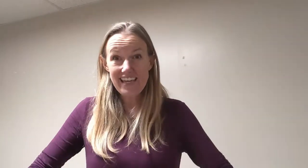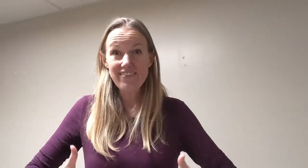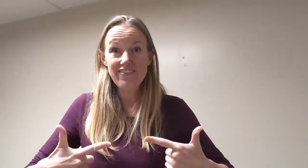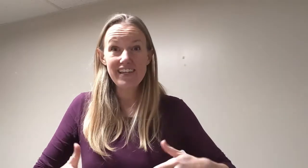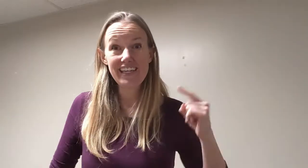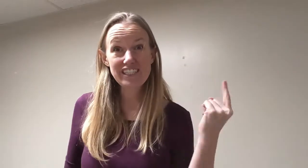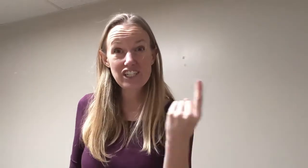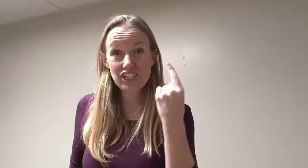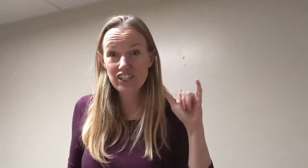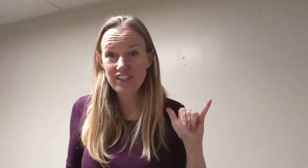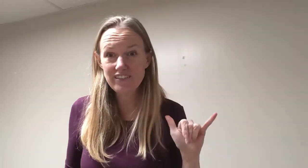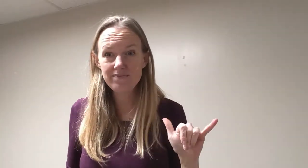life eternal.